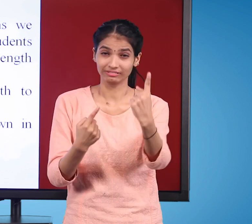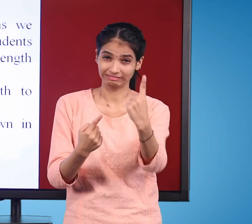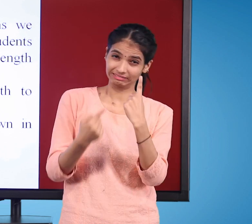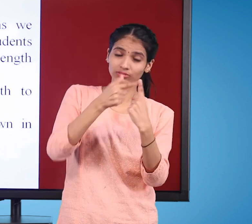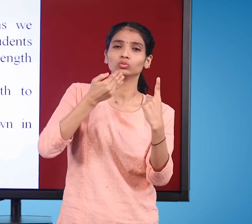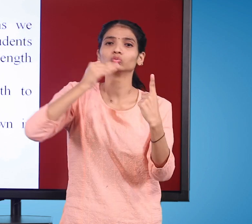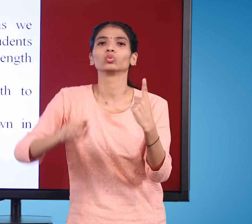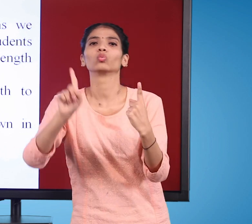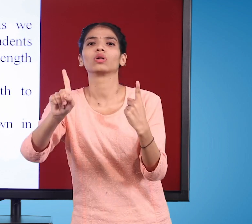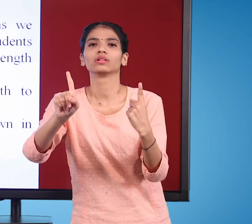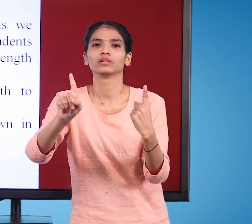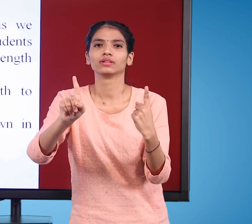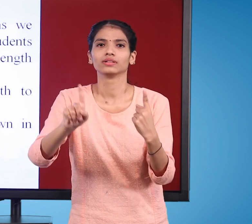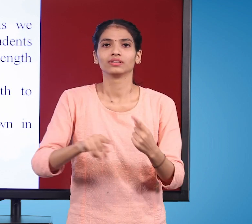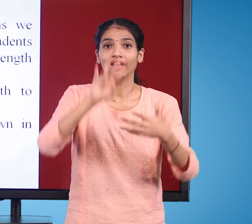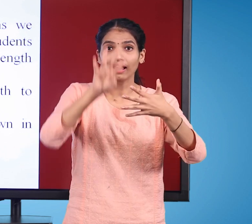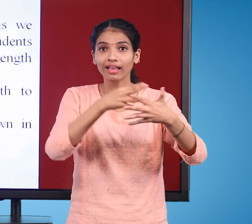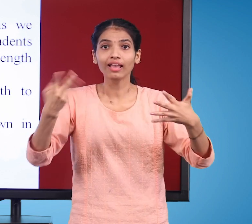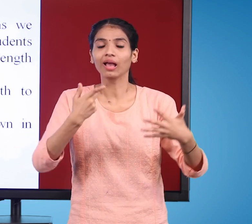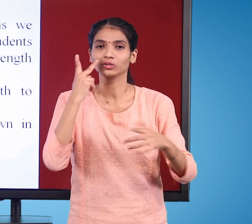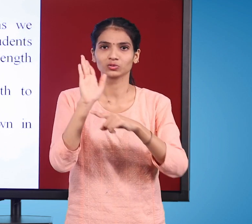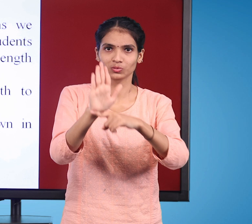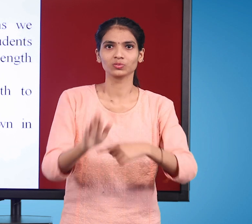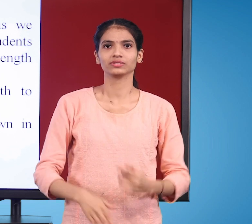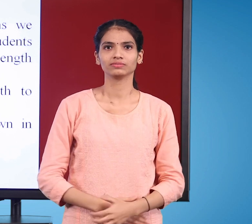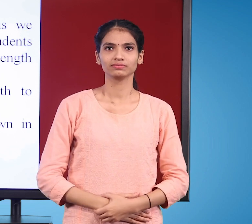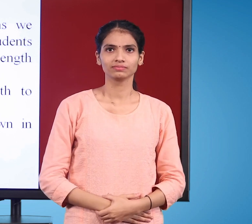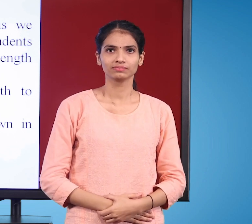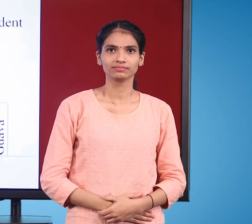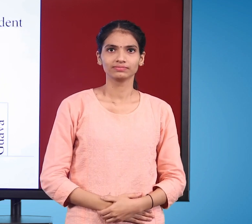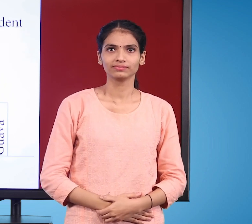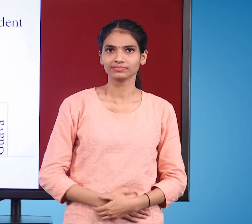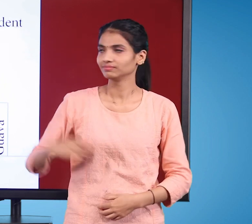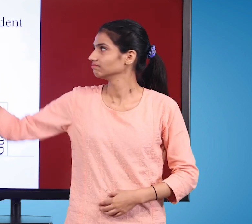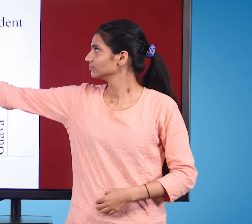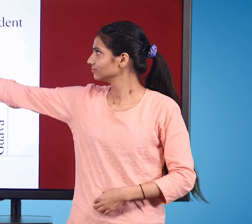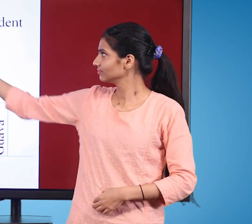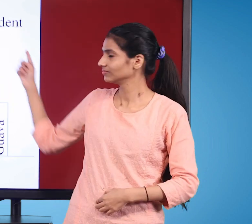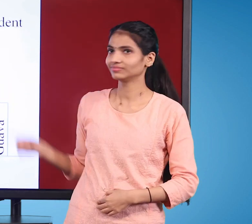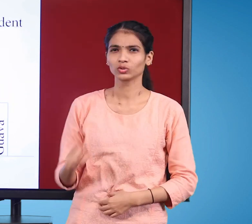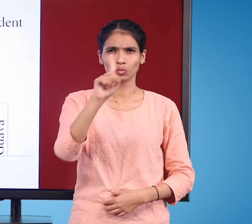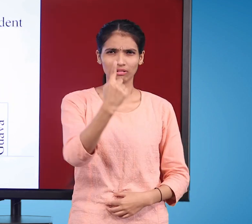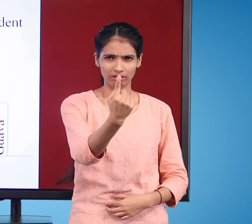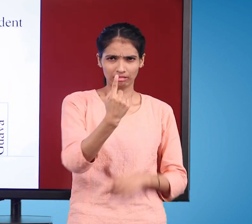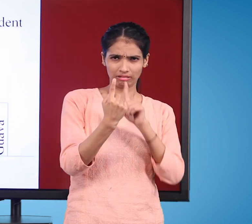of a bar. Here, we take 1 unit length to represent 1 student only. We get a bar graph as shown